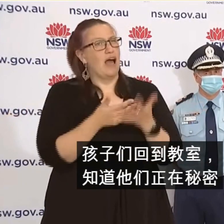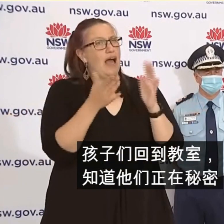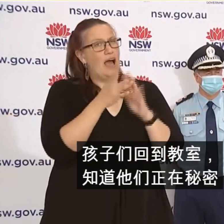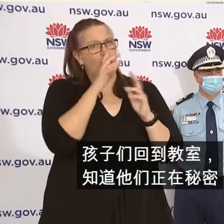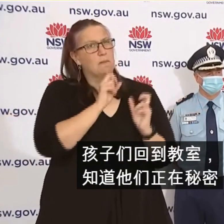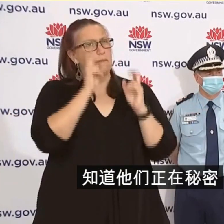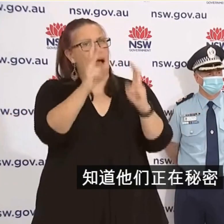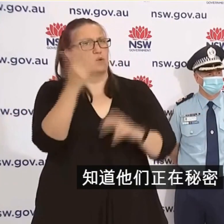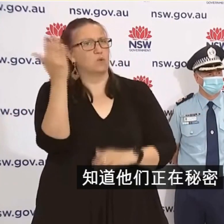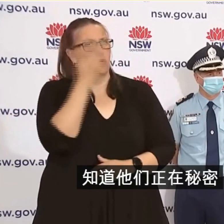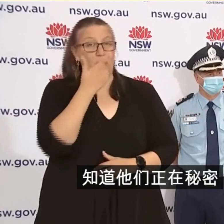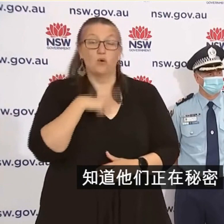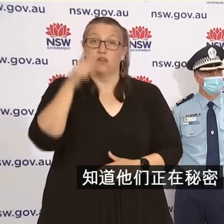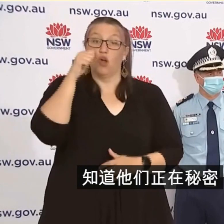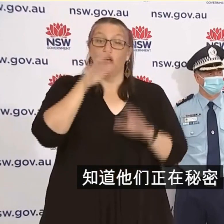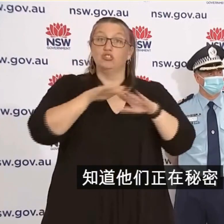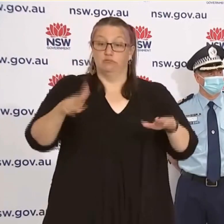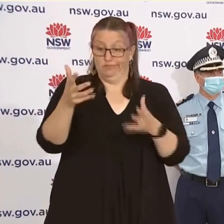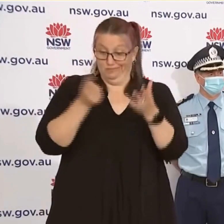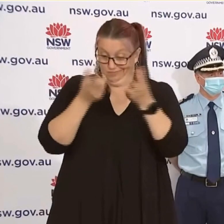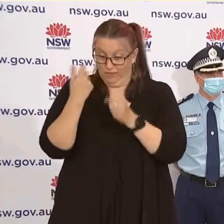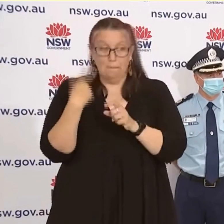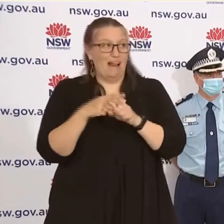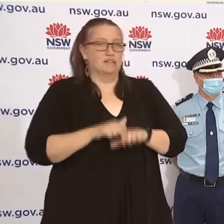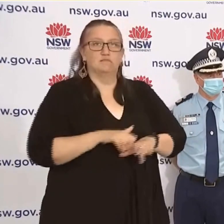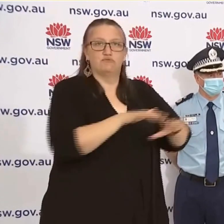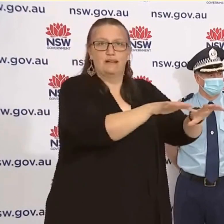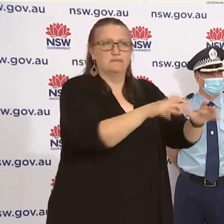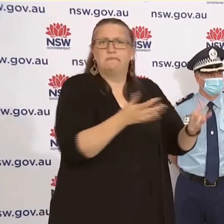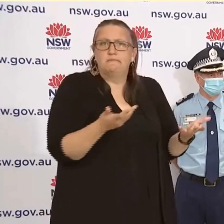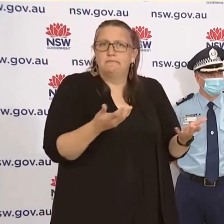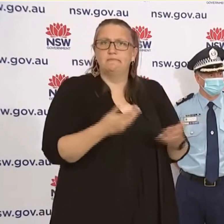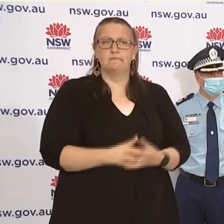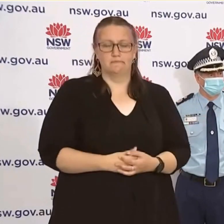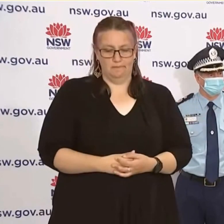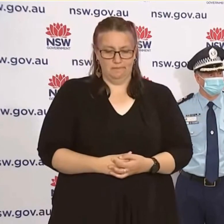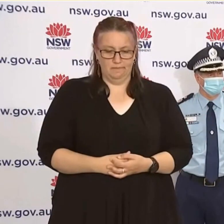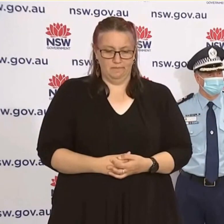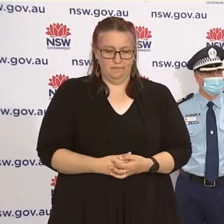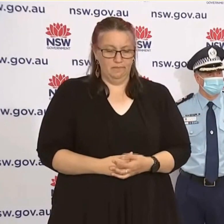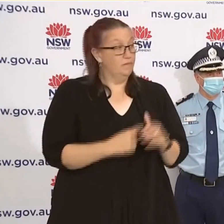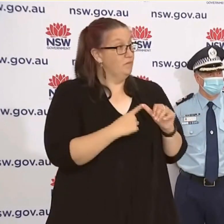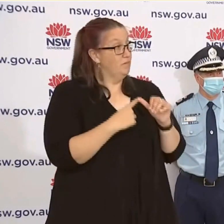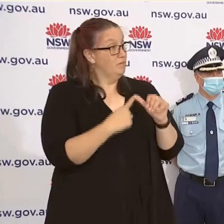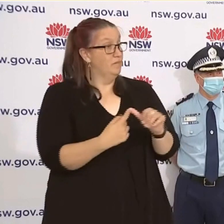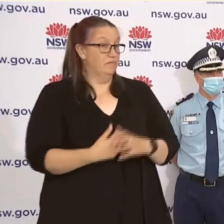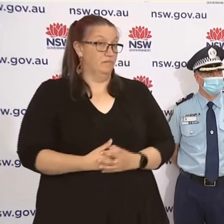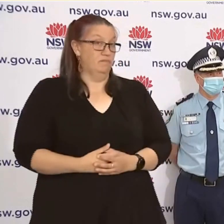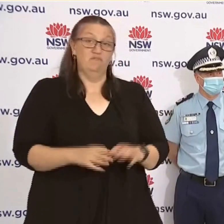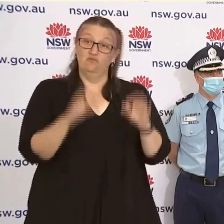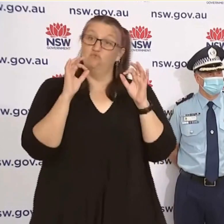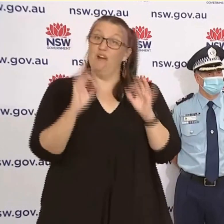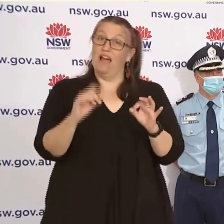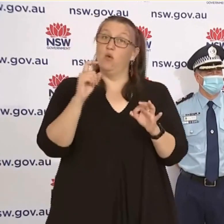spreading COVID? Yeah, look, thank you for that question. That's a great question, and certainly we are concerned about the number of